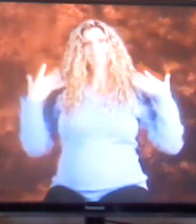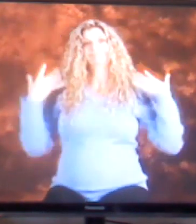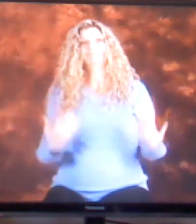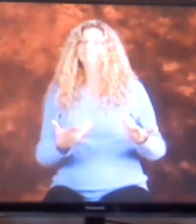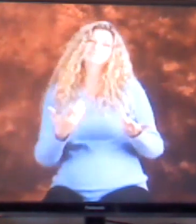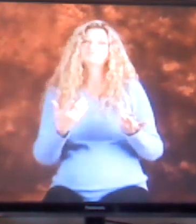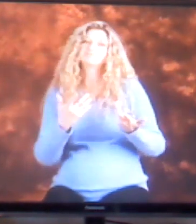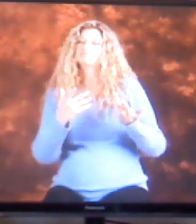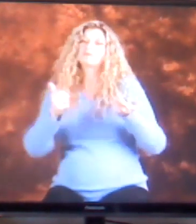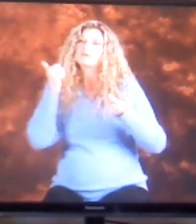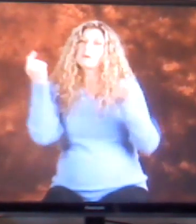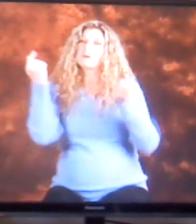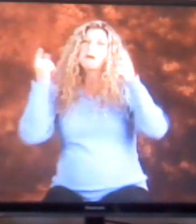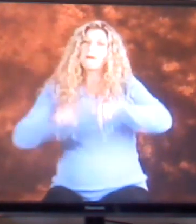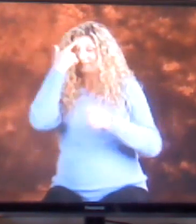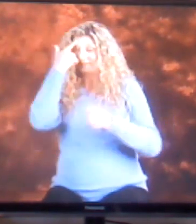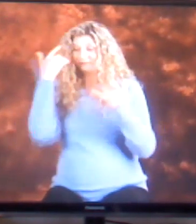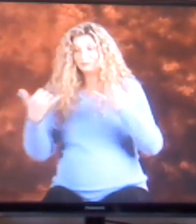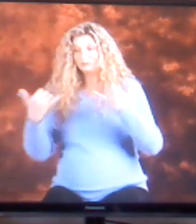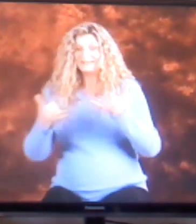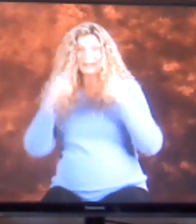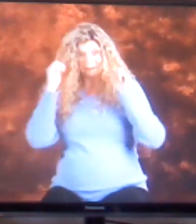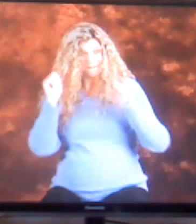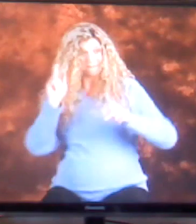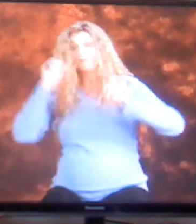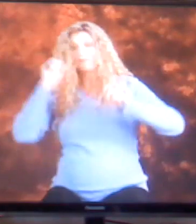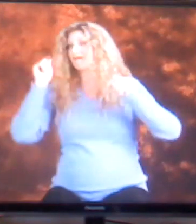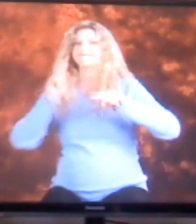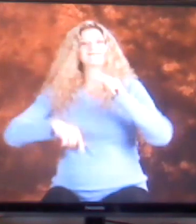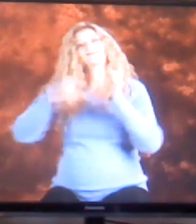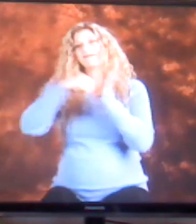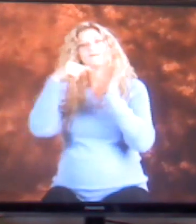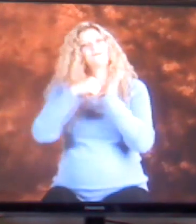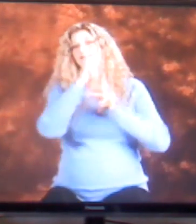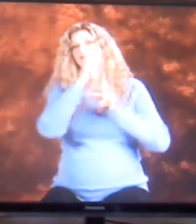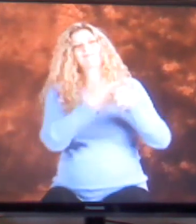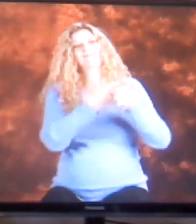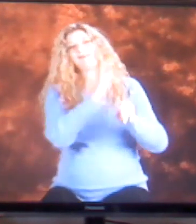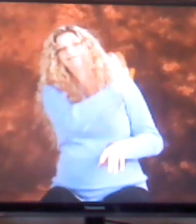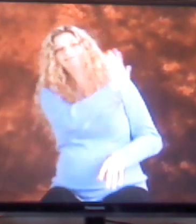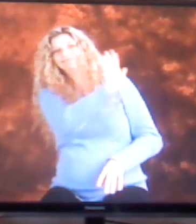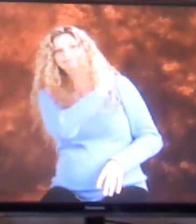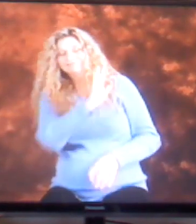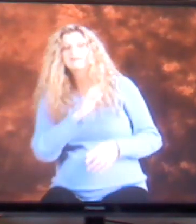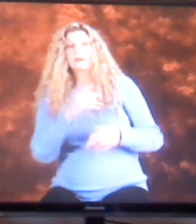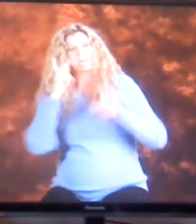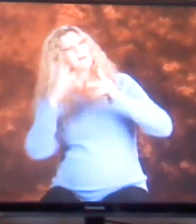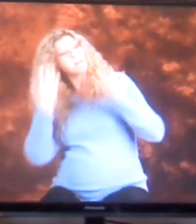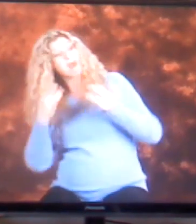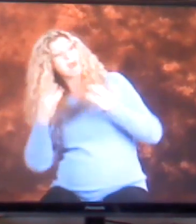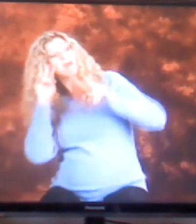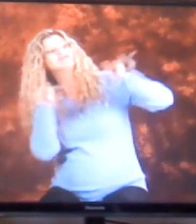gown and giant hat, I just don't think that's going to really connect with people today. I mean, it might match with their